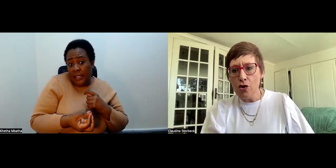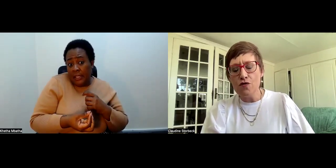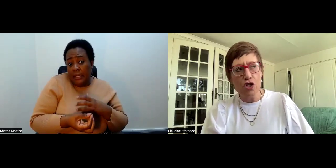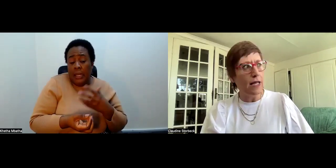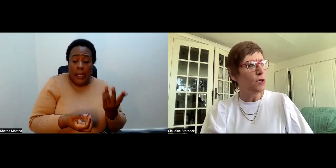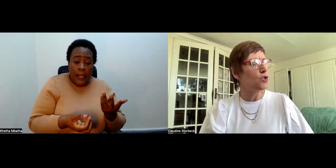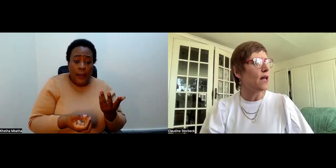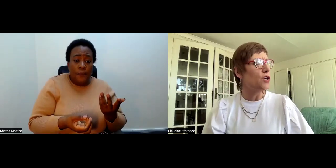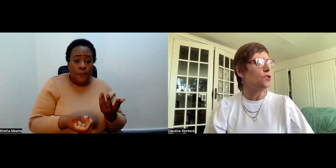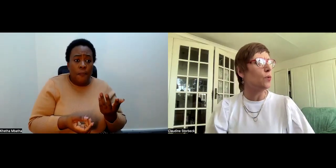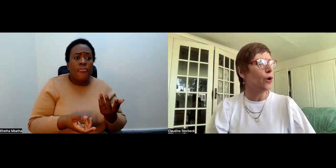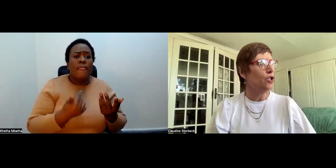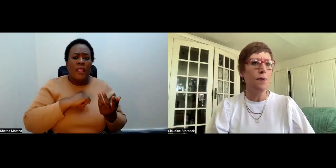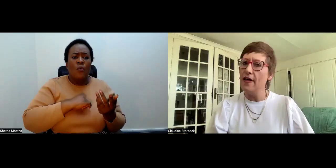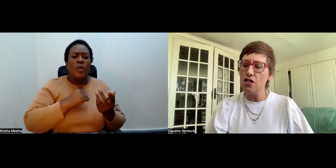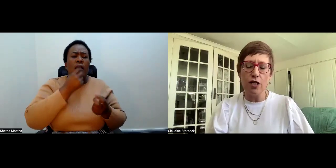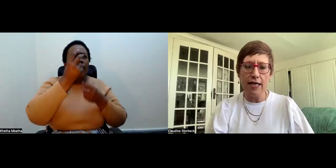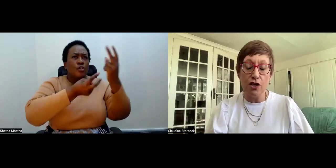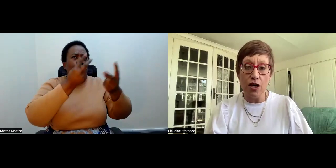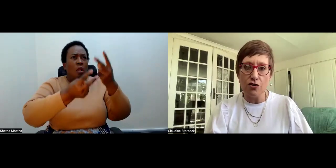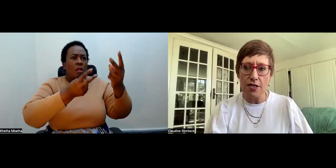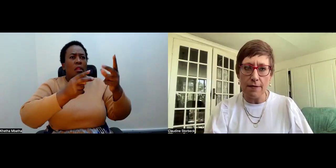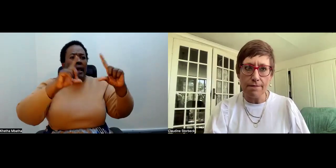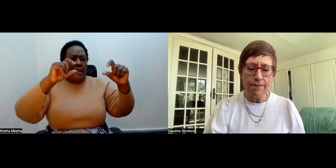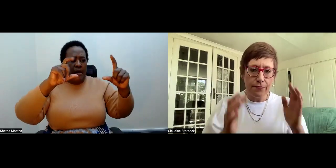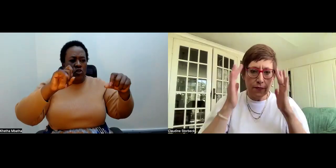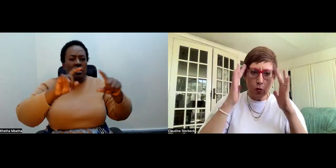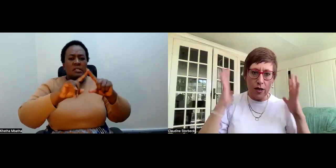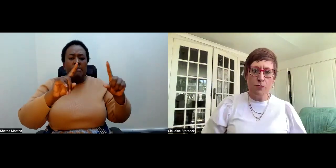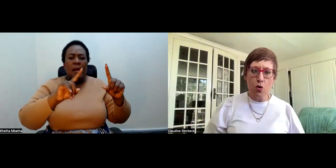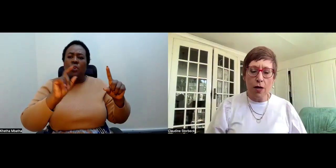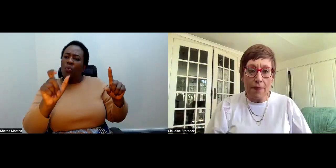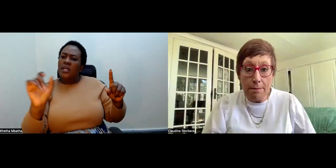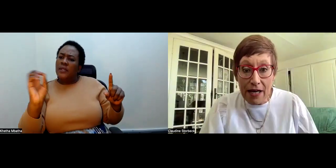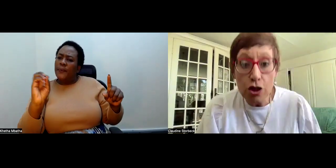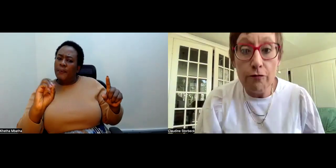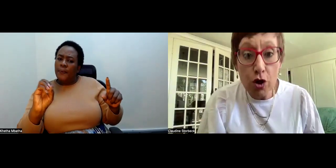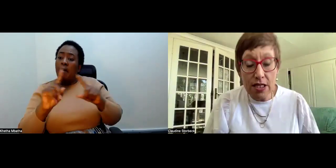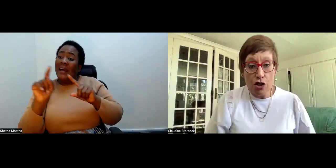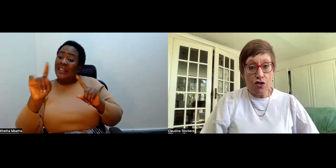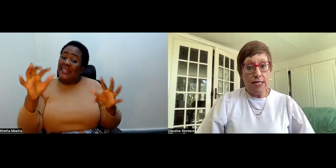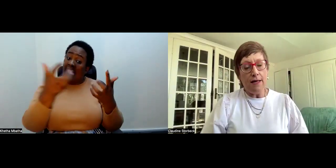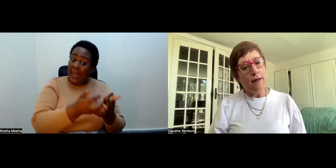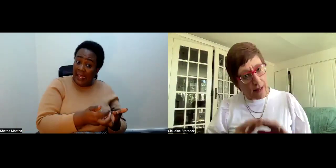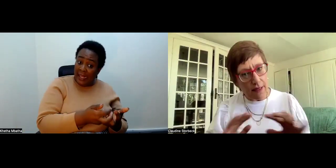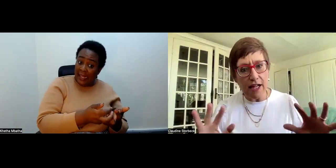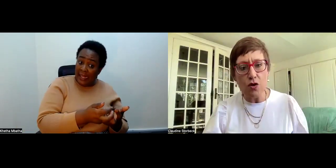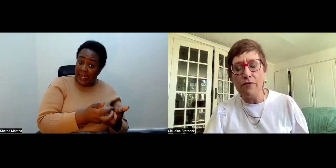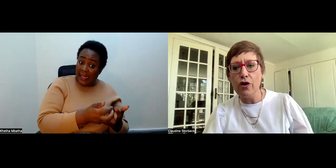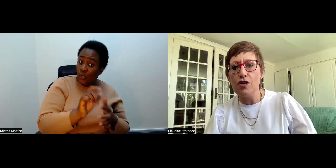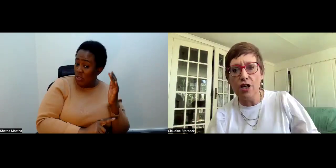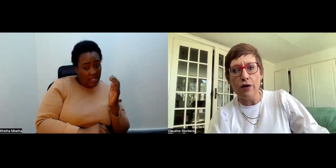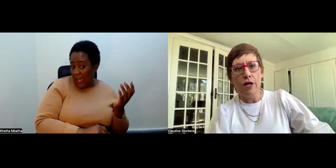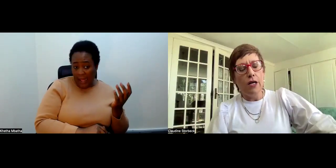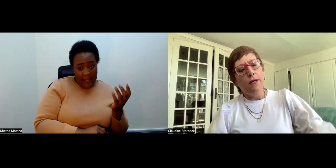we can use visual images without using words, but that's not linking to literacy. When I'm talking about the magic of books and literacy, that's